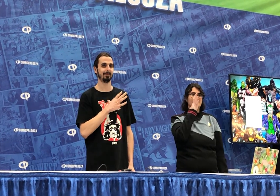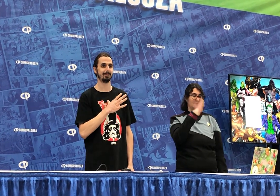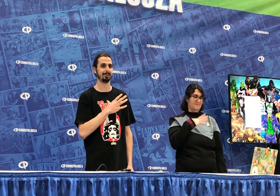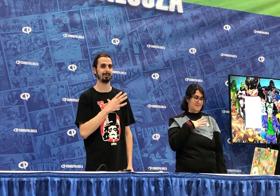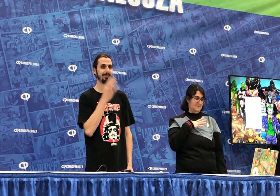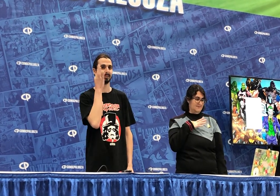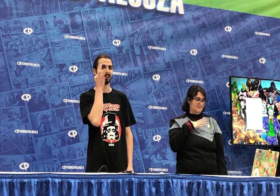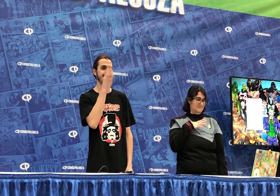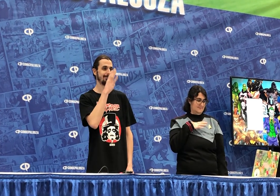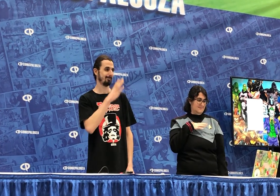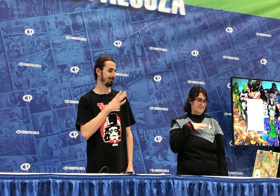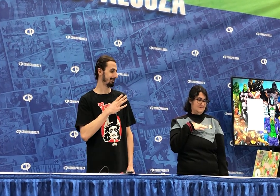Catwoman.